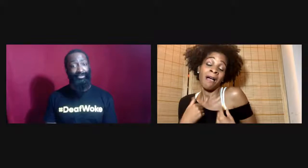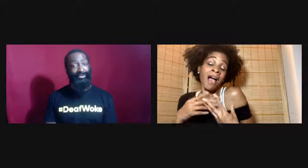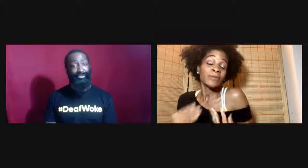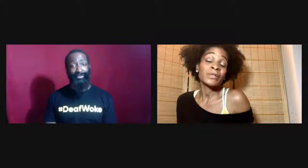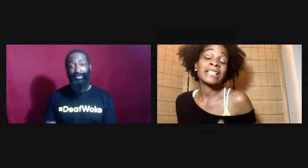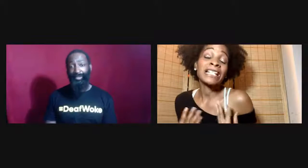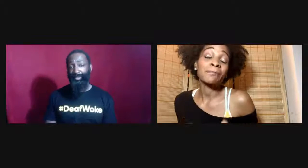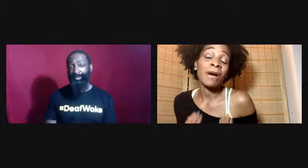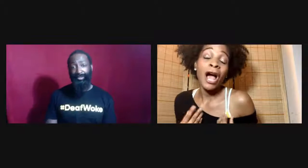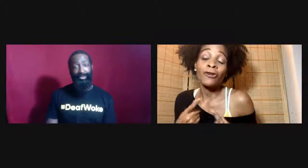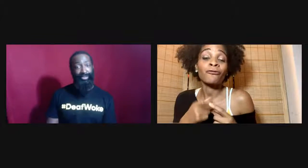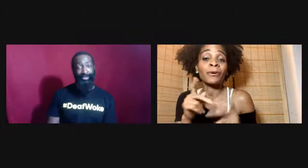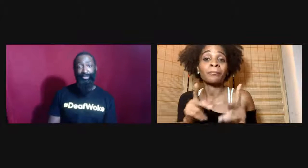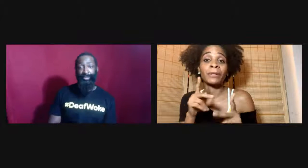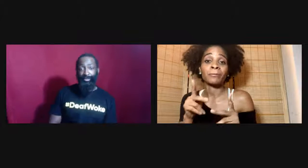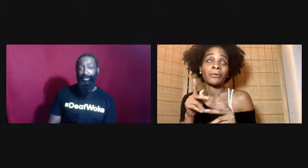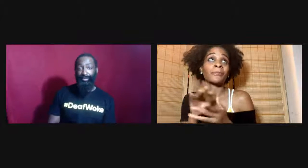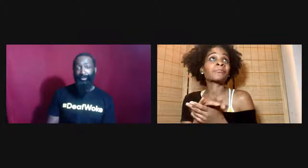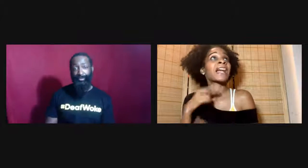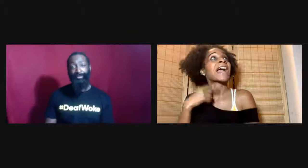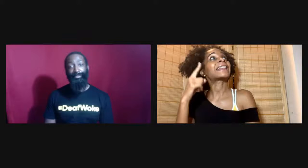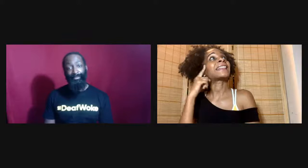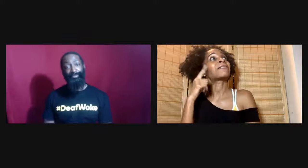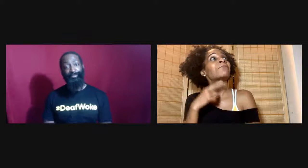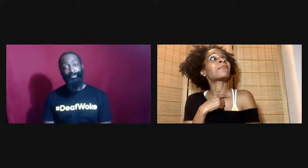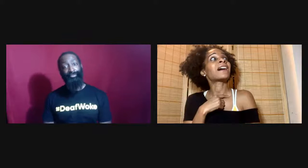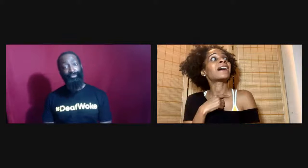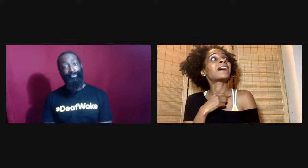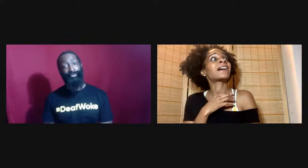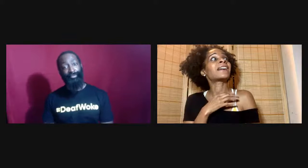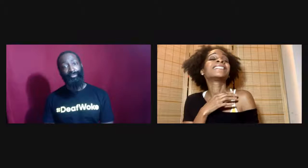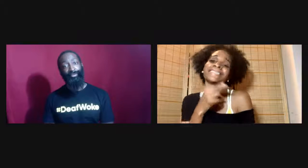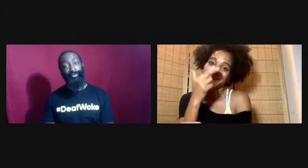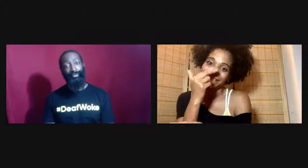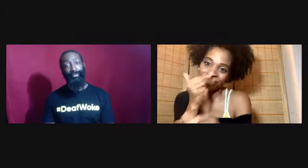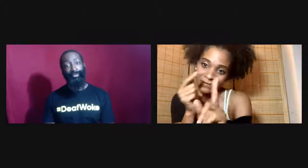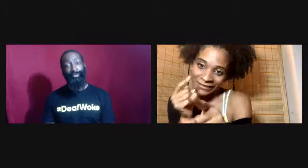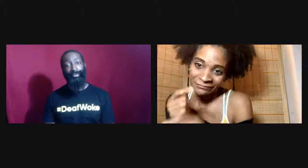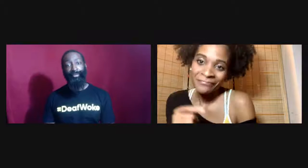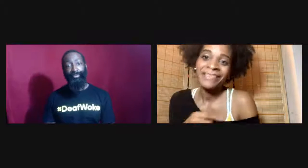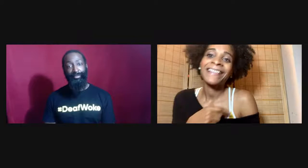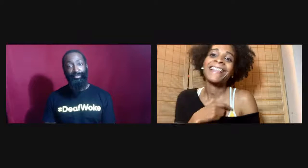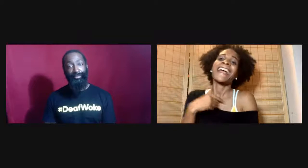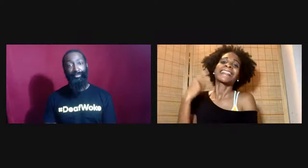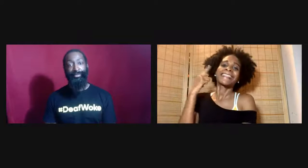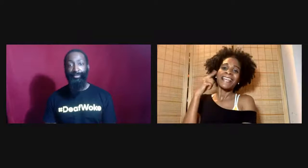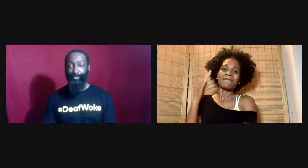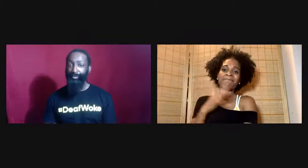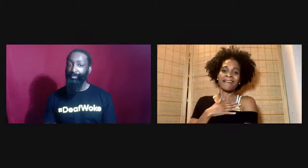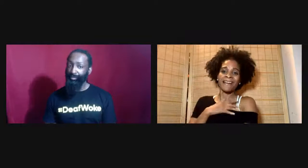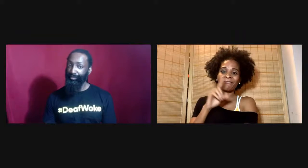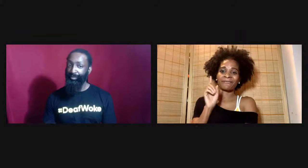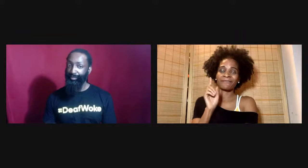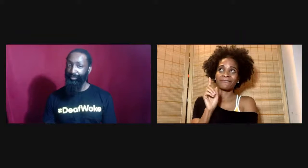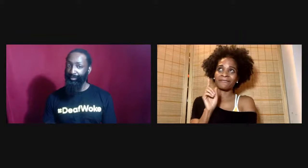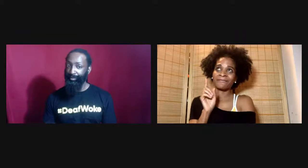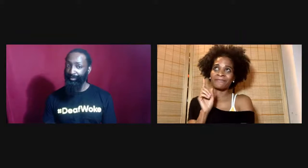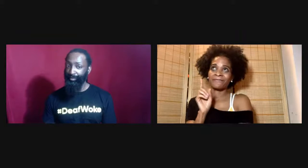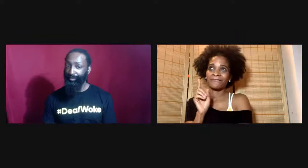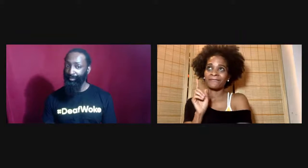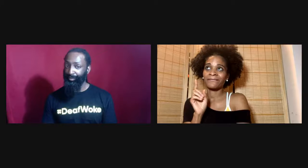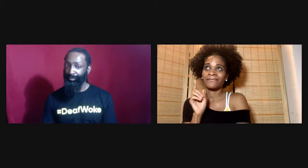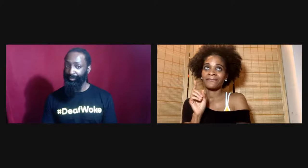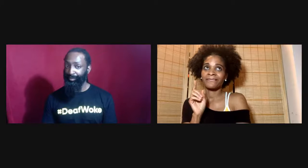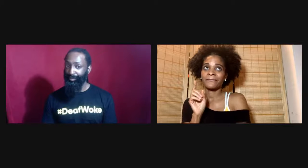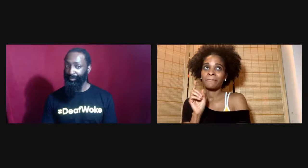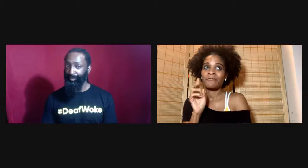I look to them for inspiration. We have to be our own role models. Say it, I can't hear you.